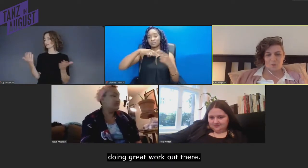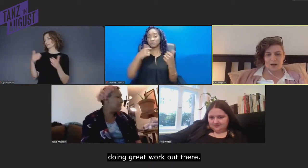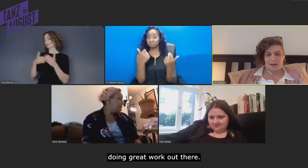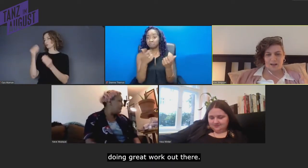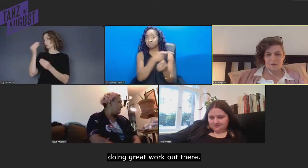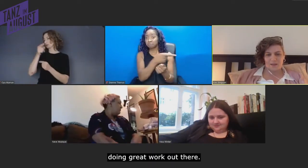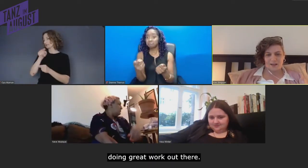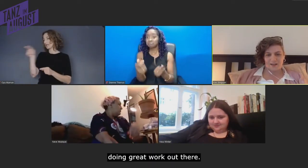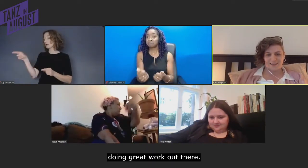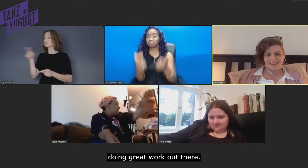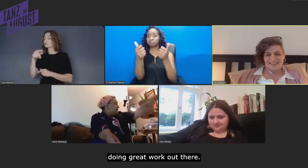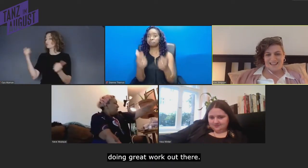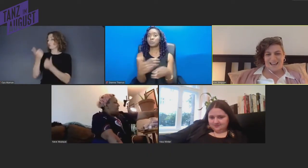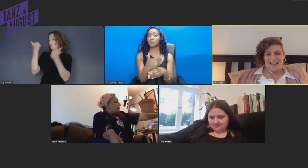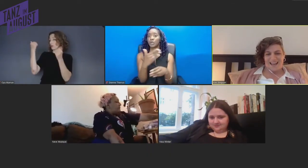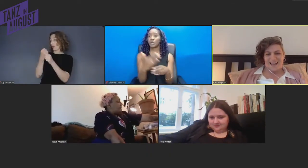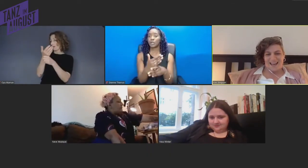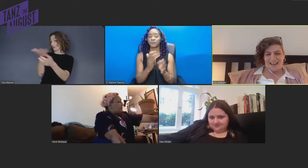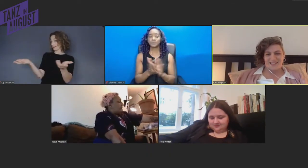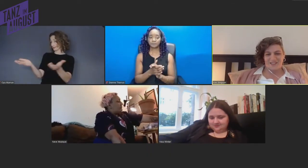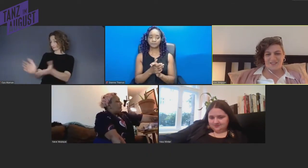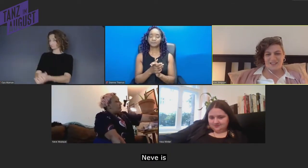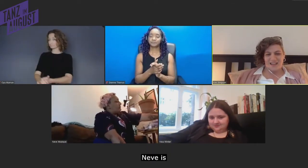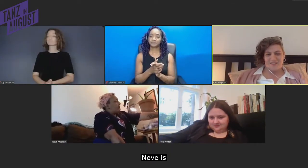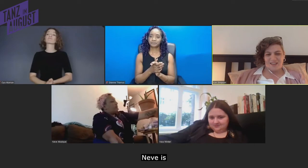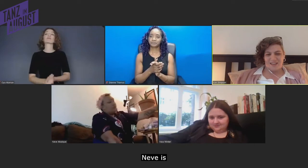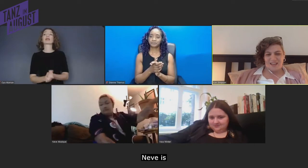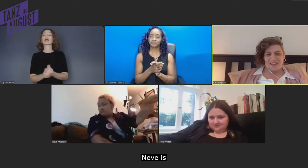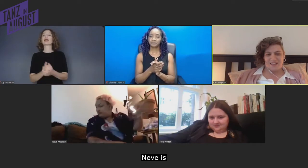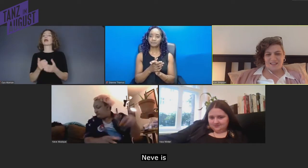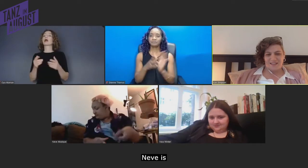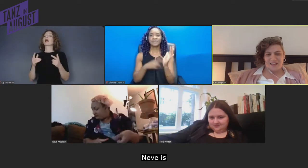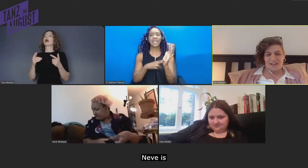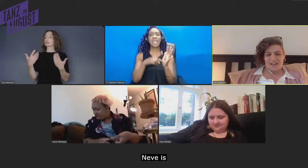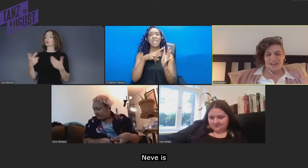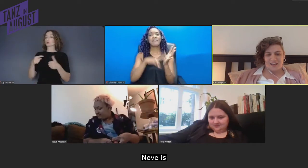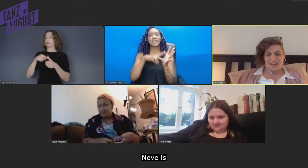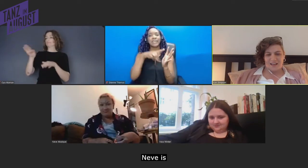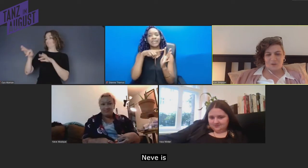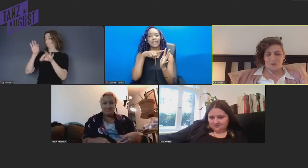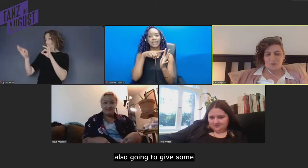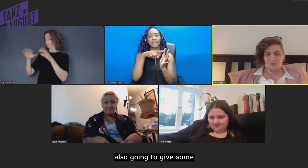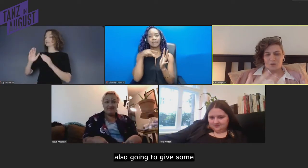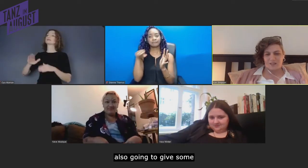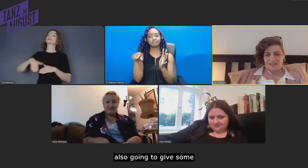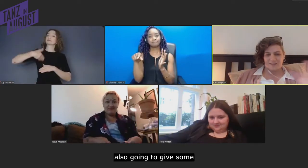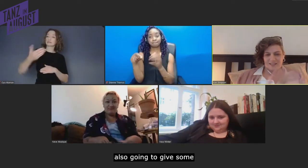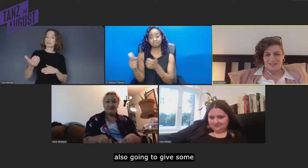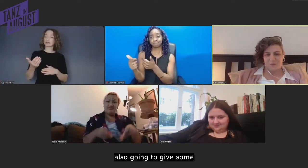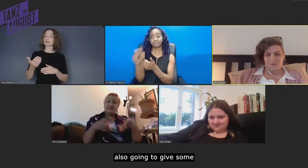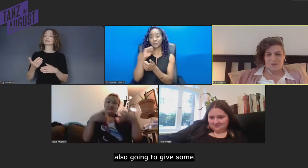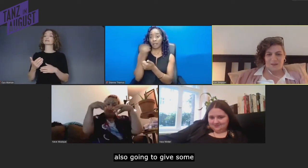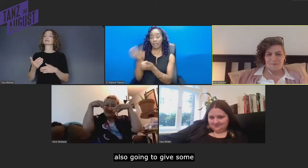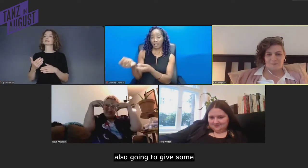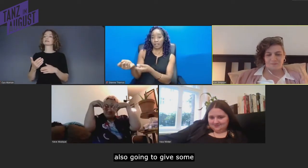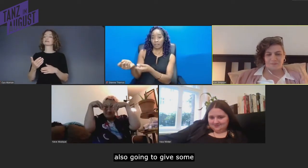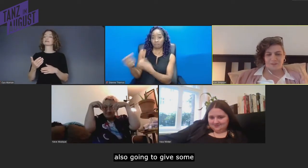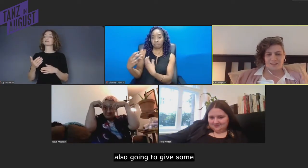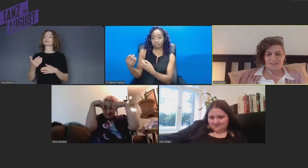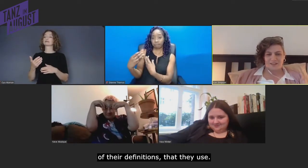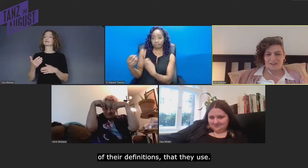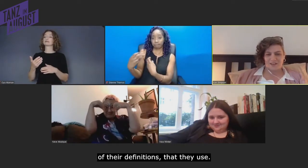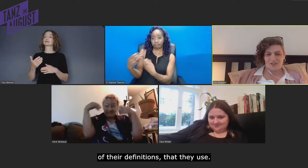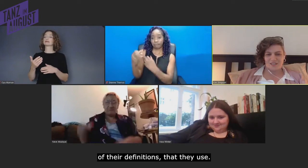work out there. And so Neve is also going to give us some of